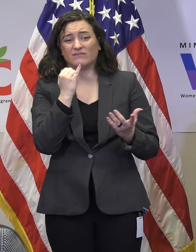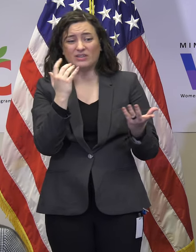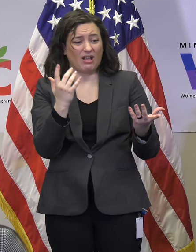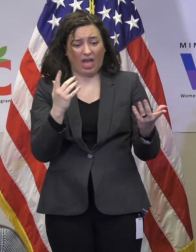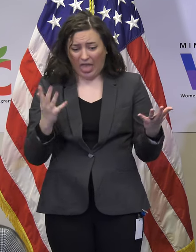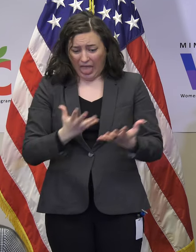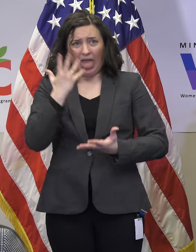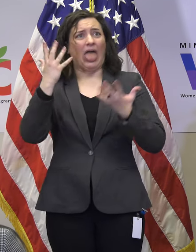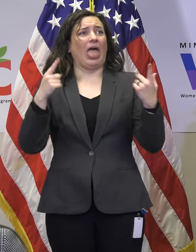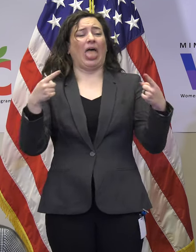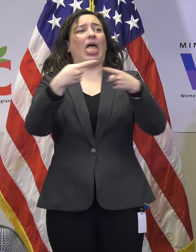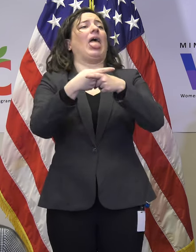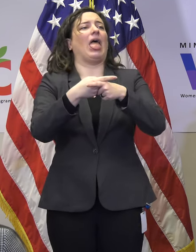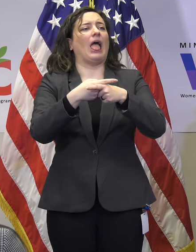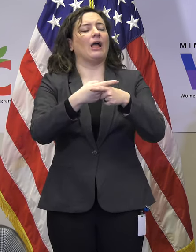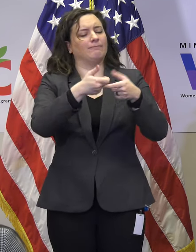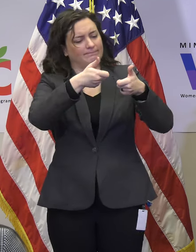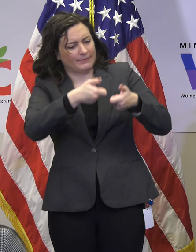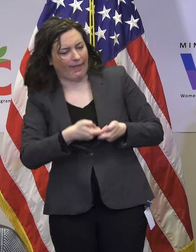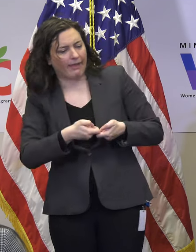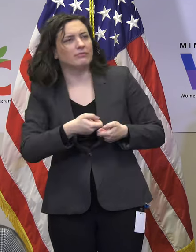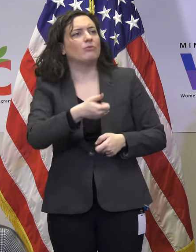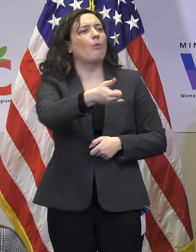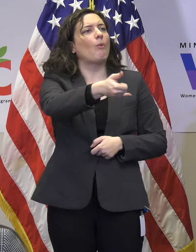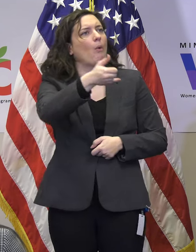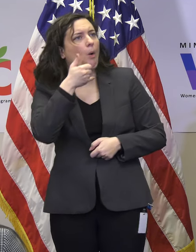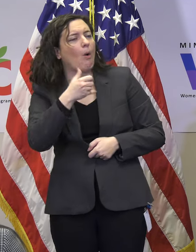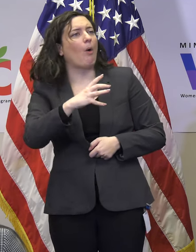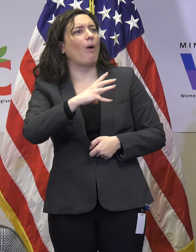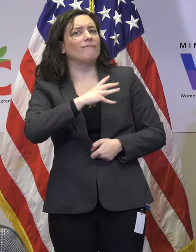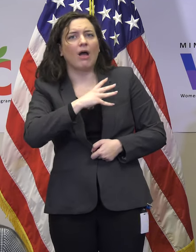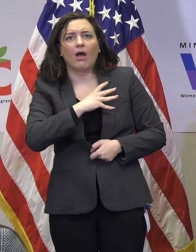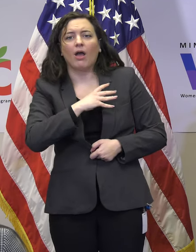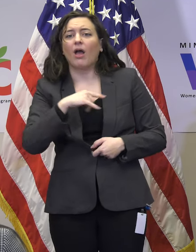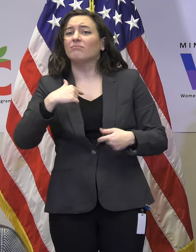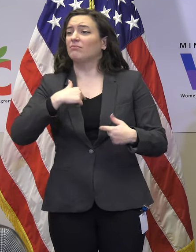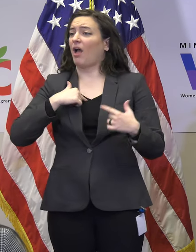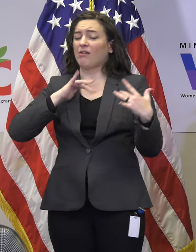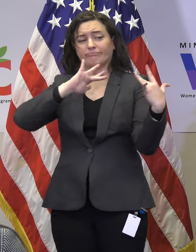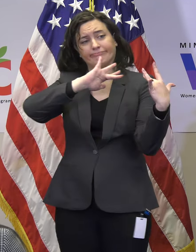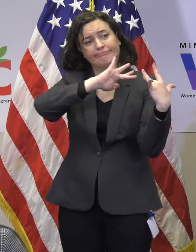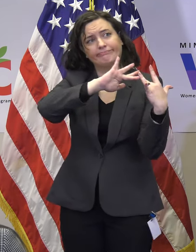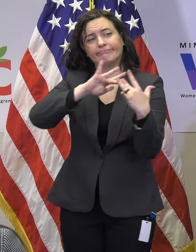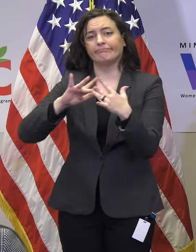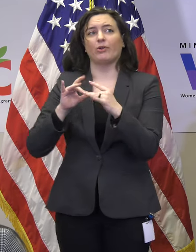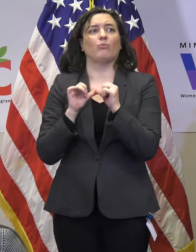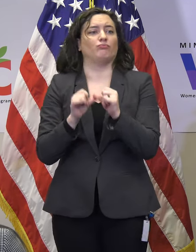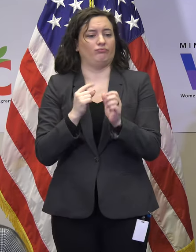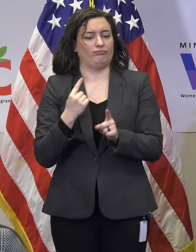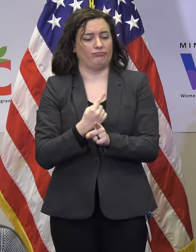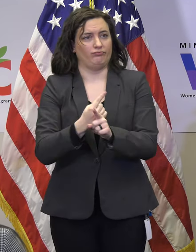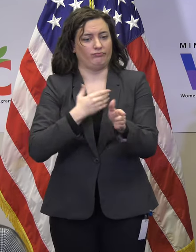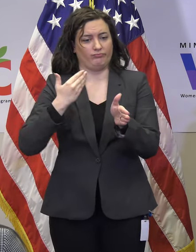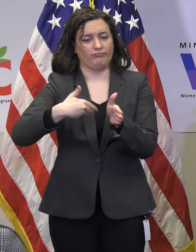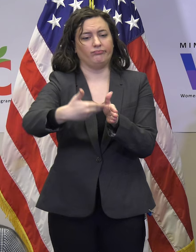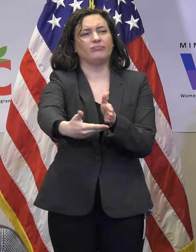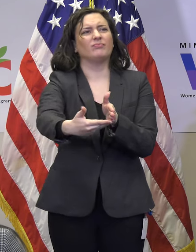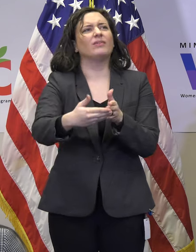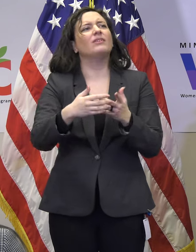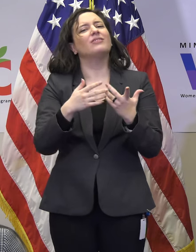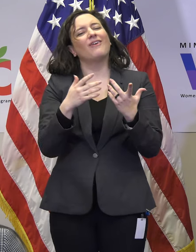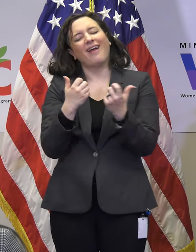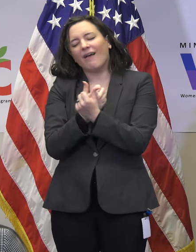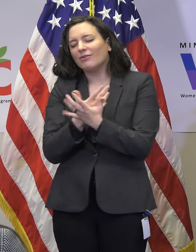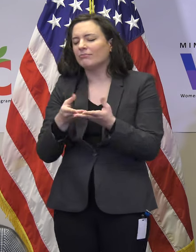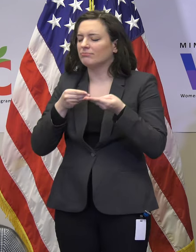difficulty. And I also check on them regularly to make sure that breastfeeding is going smoothly so that mom